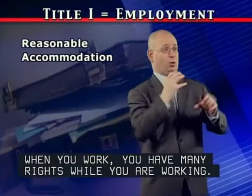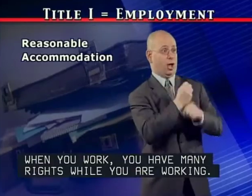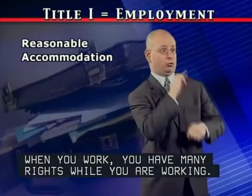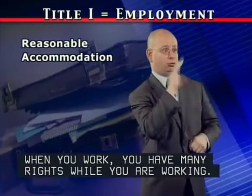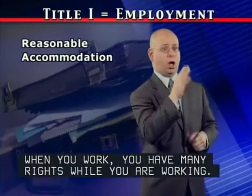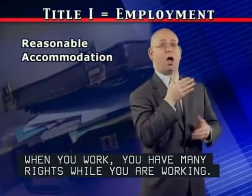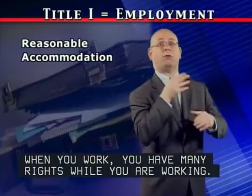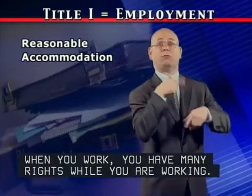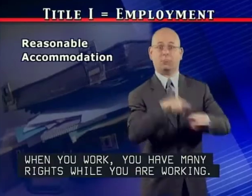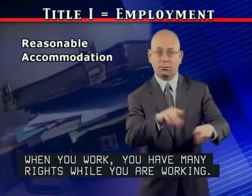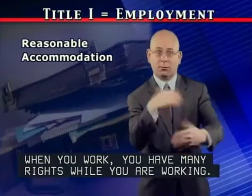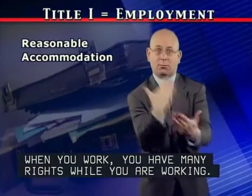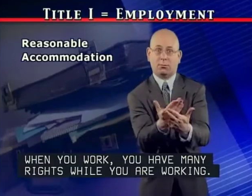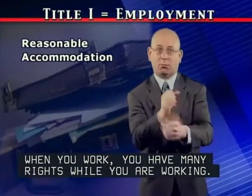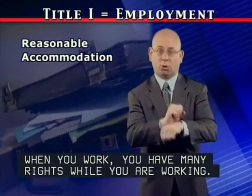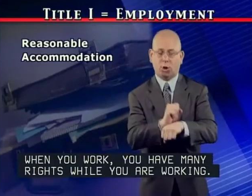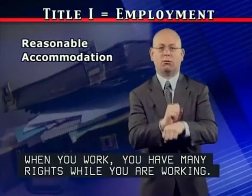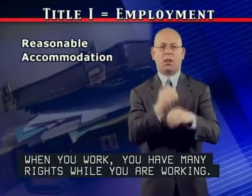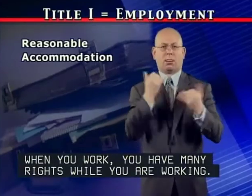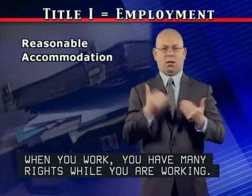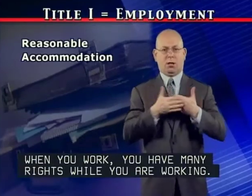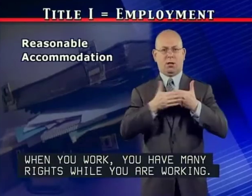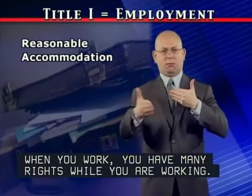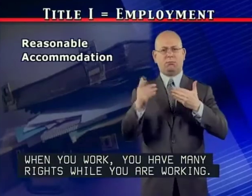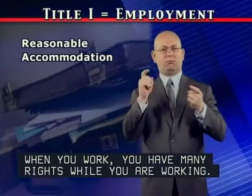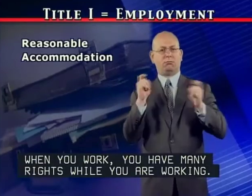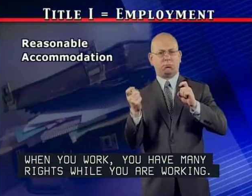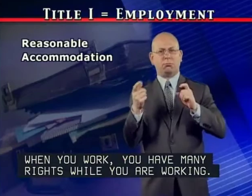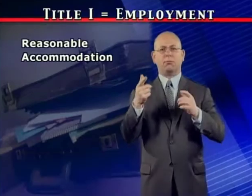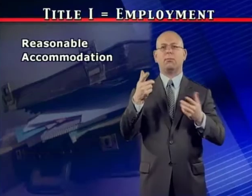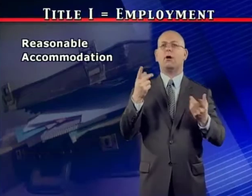When you work, you have many rights while you are working.